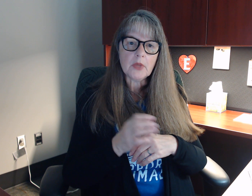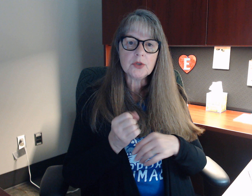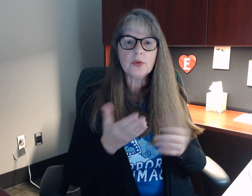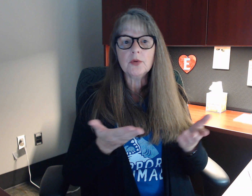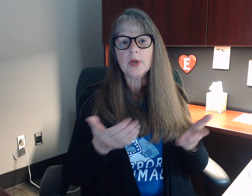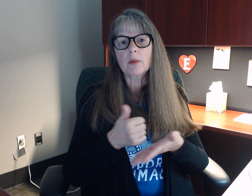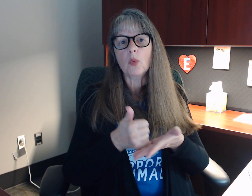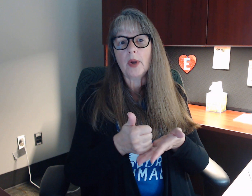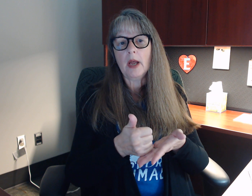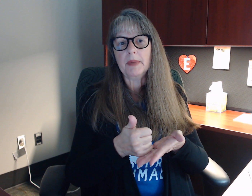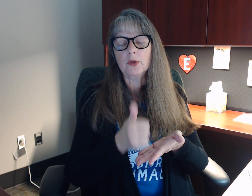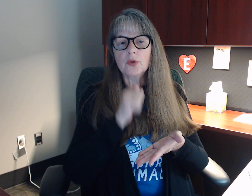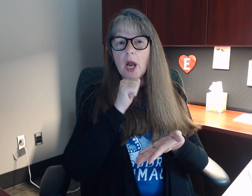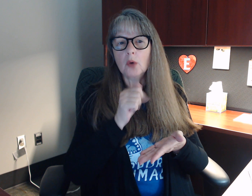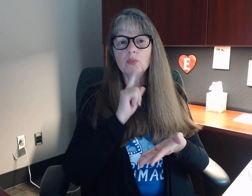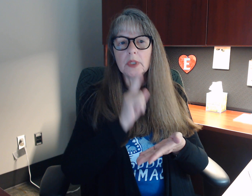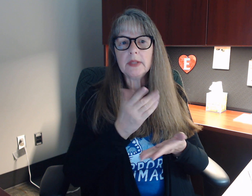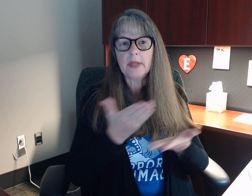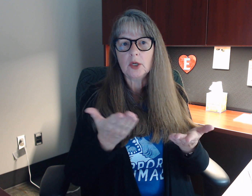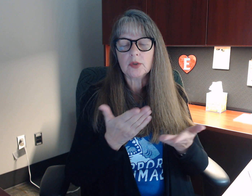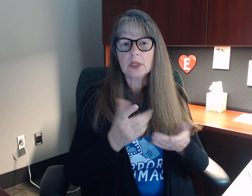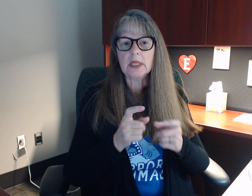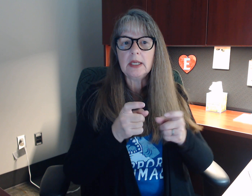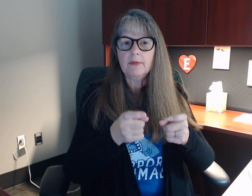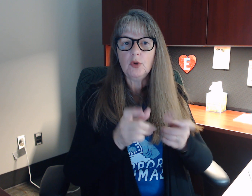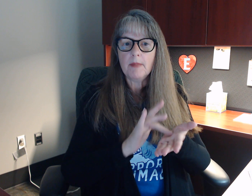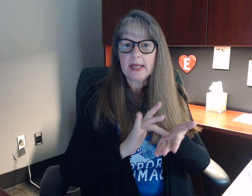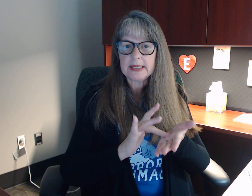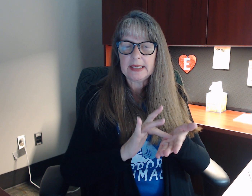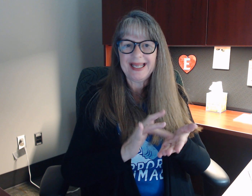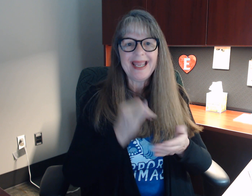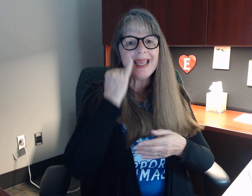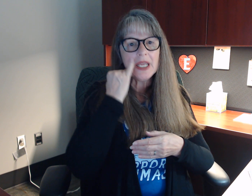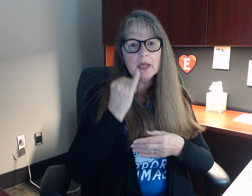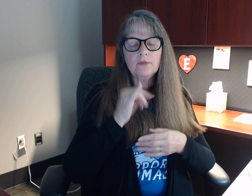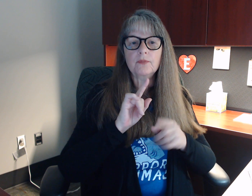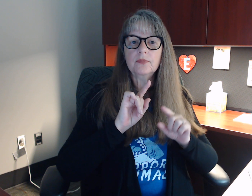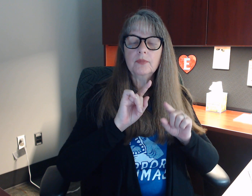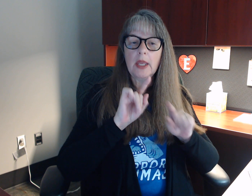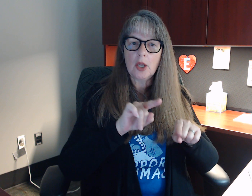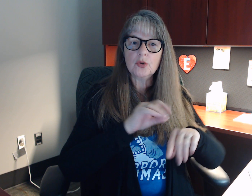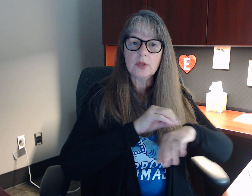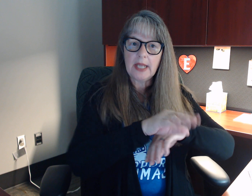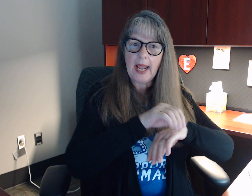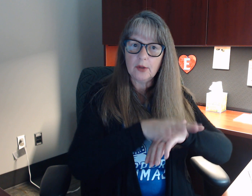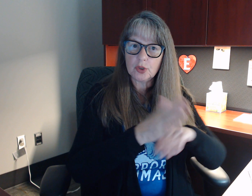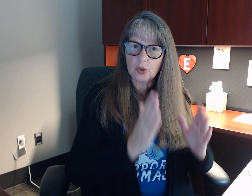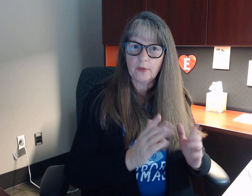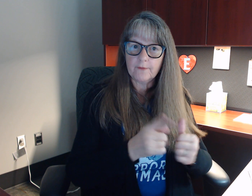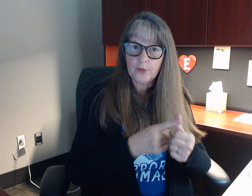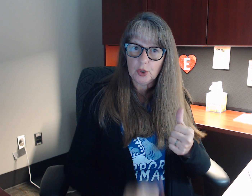So they're there more helping. They're not really there to give you medicine. If they go to the counselor